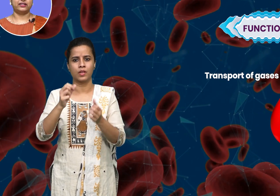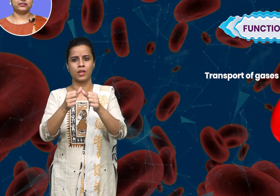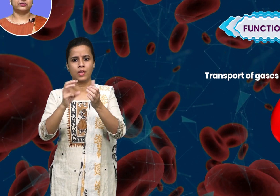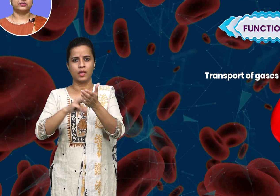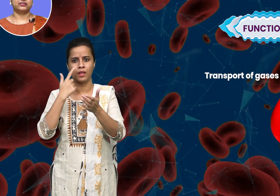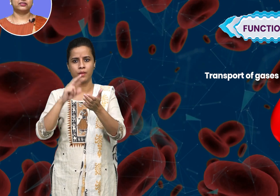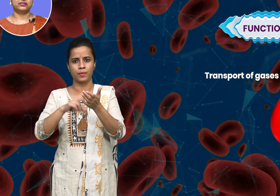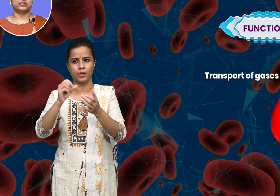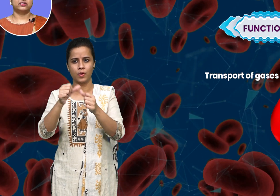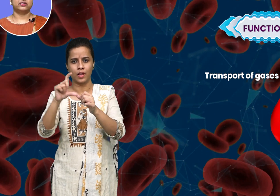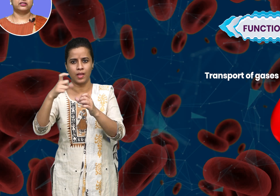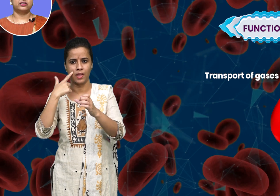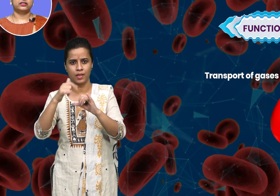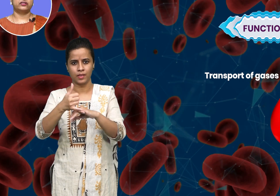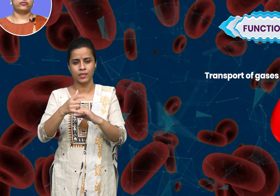by blood